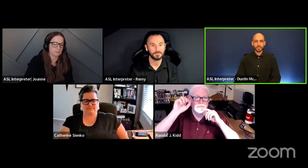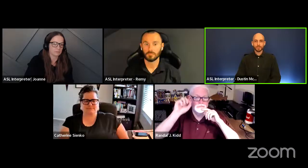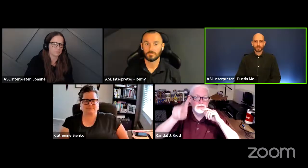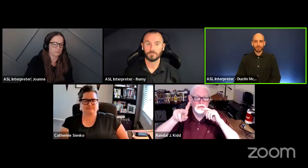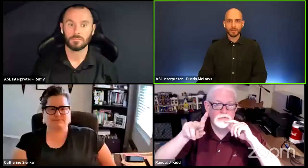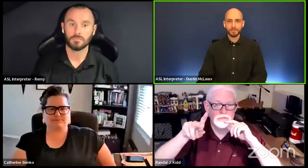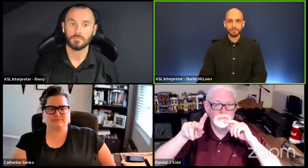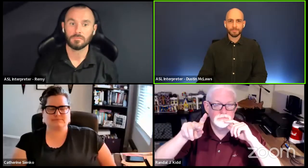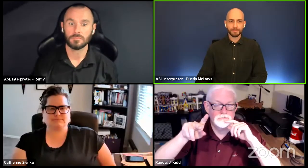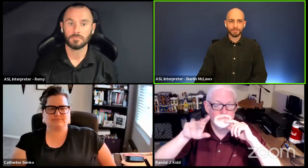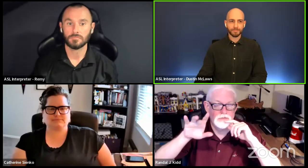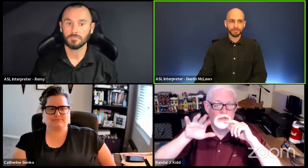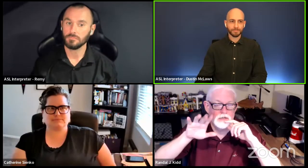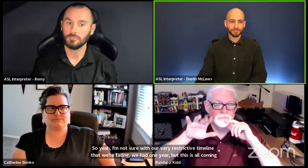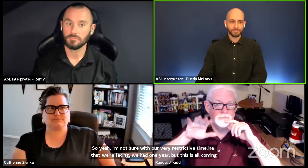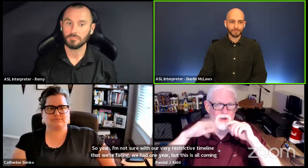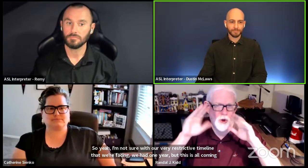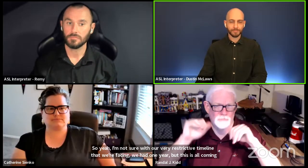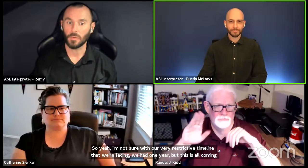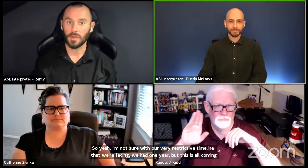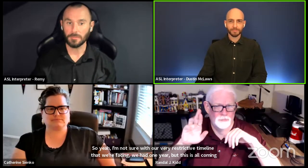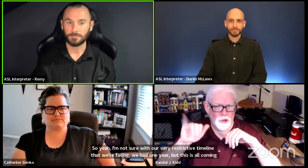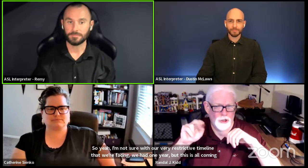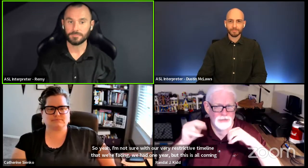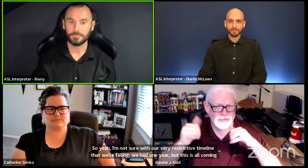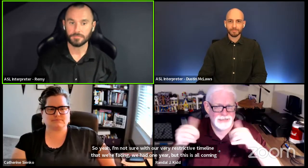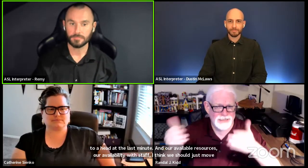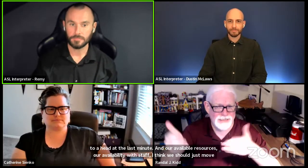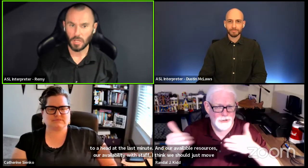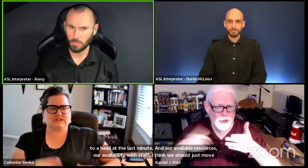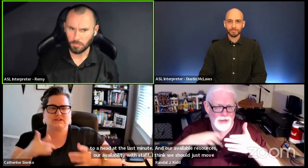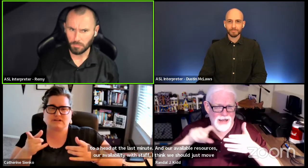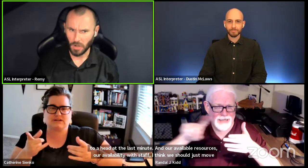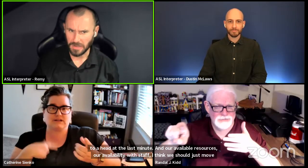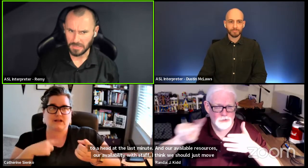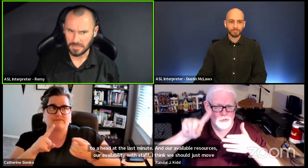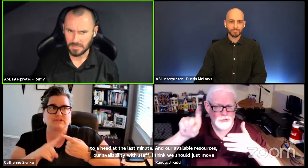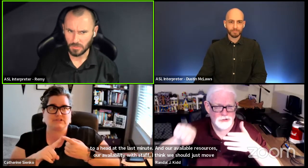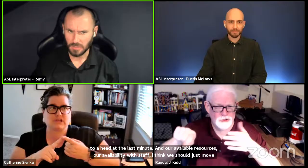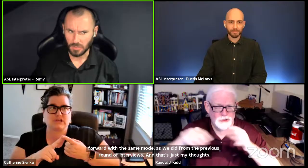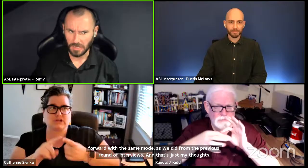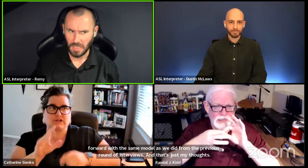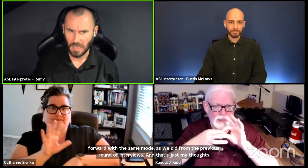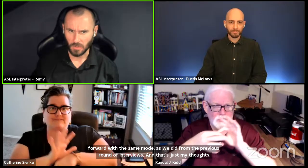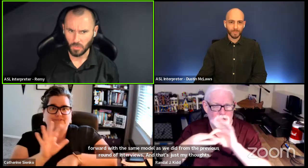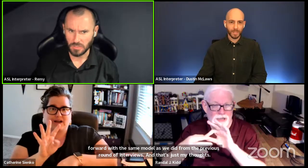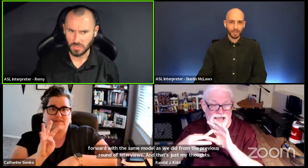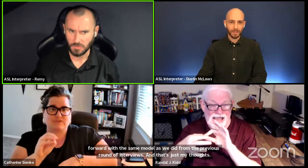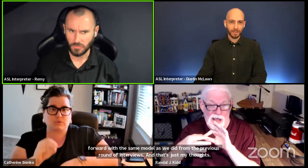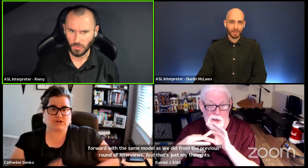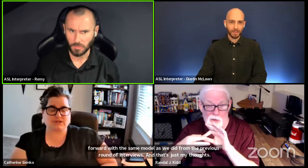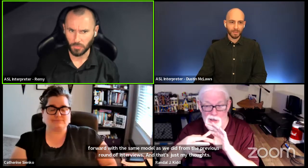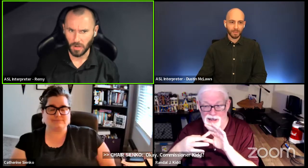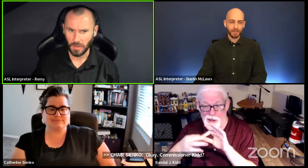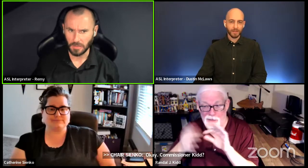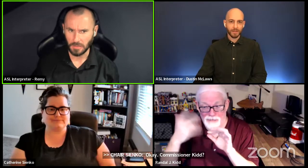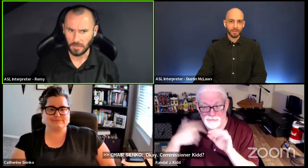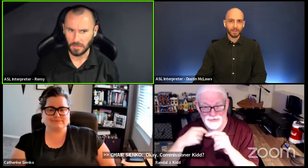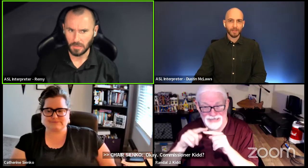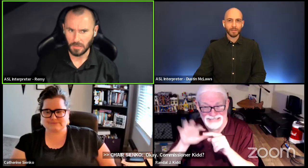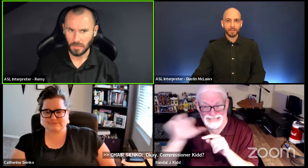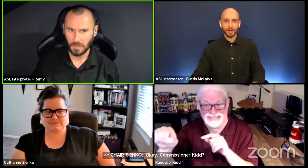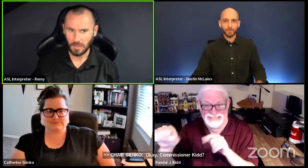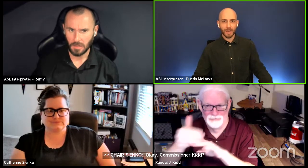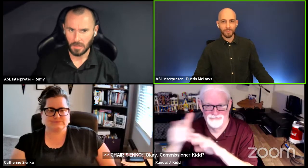Okay, Commissioner Kidd. Okay. I hope Brian's still here. I had a question for you,